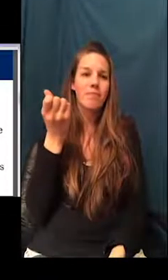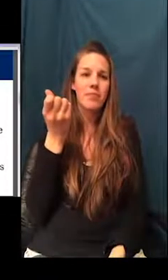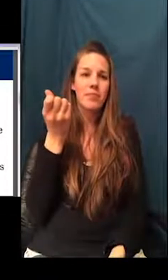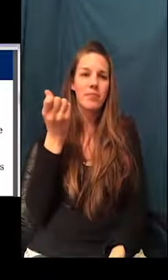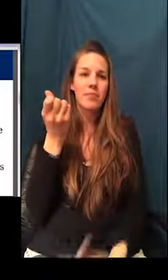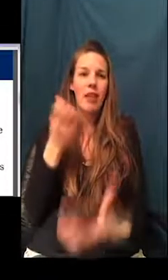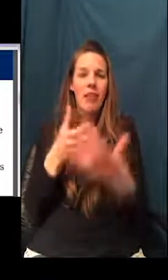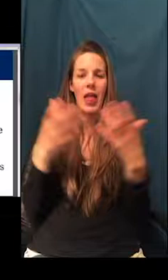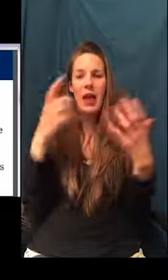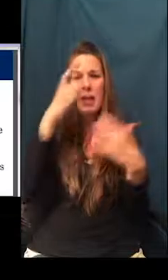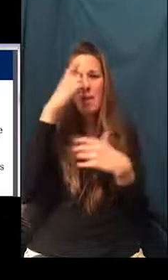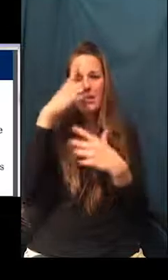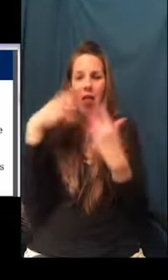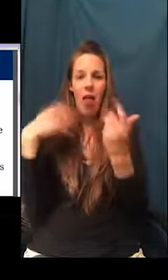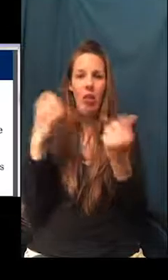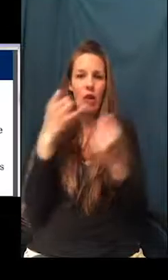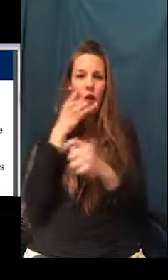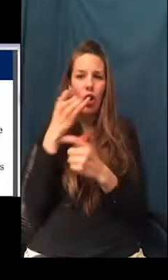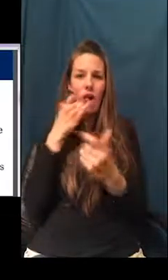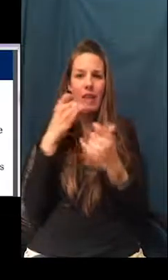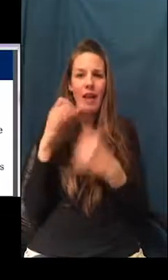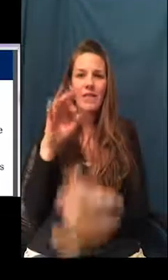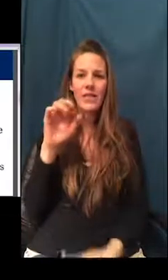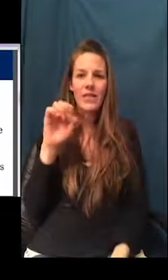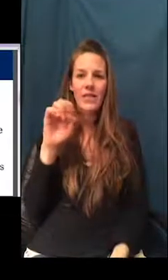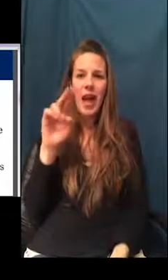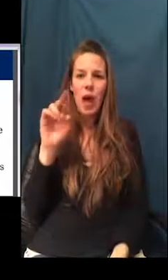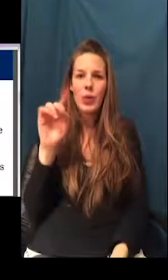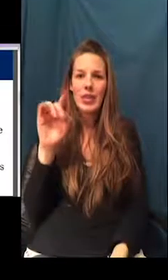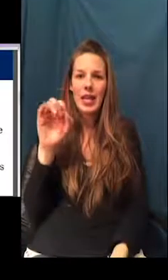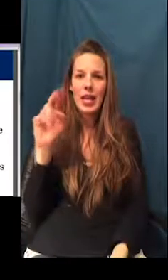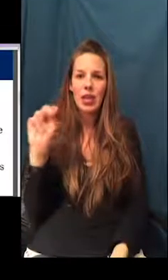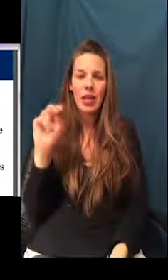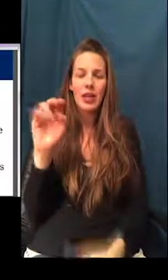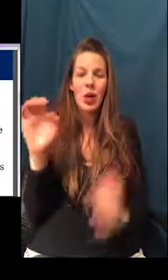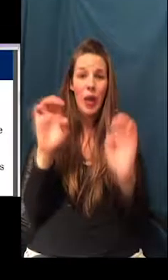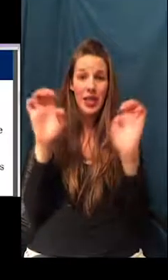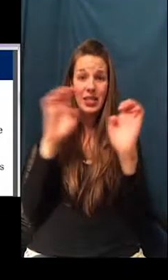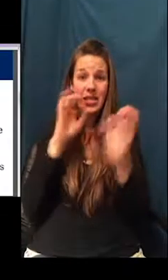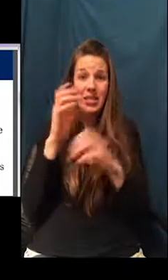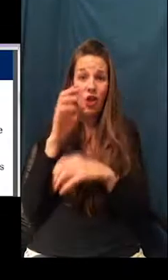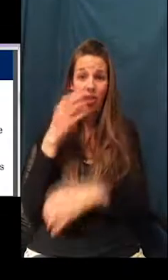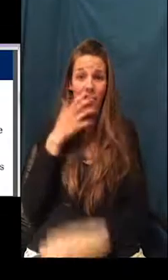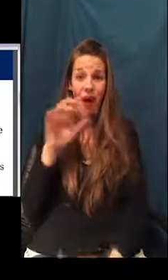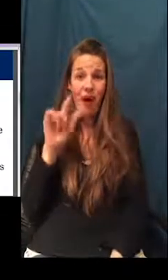taking a lot of mental health calls. Is Foundation Crisis Hotline a good fit for that?